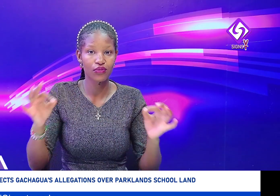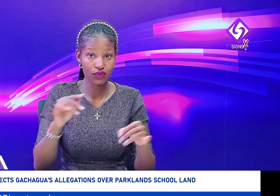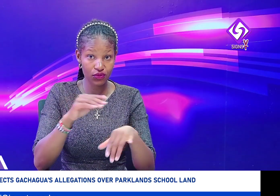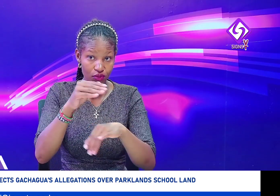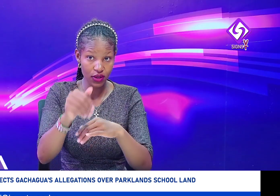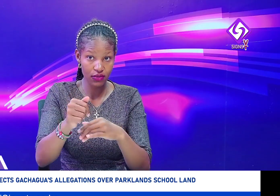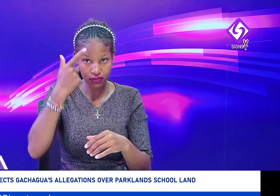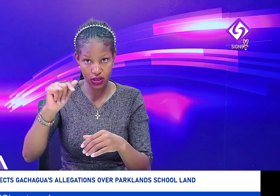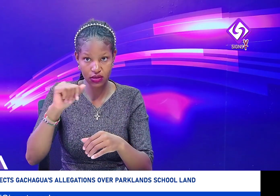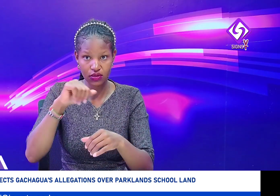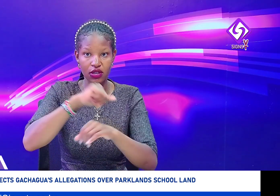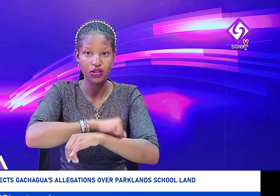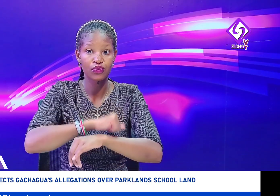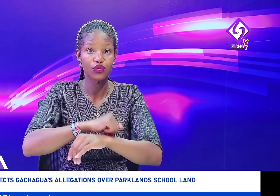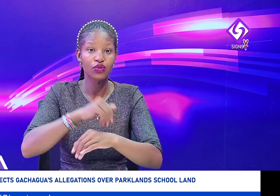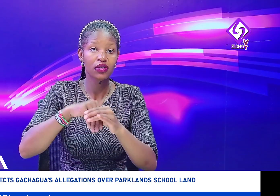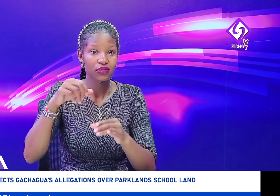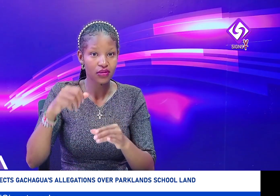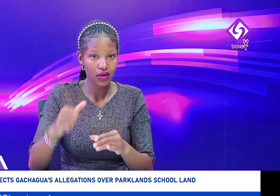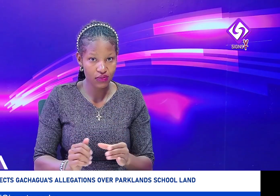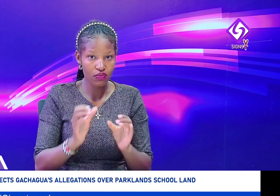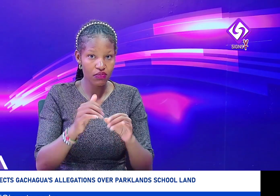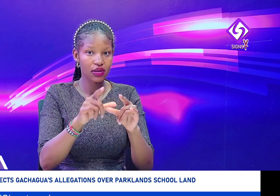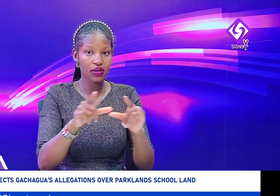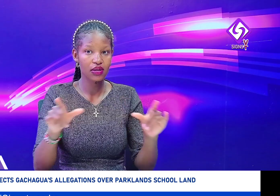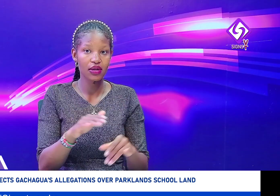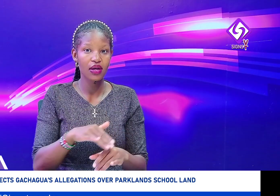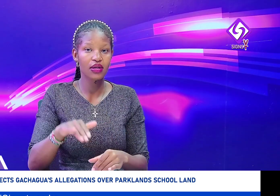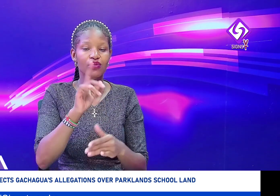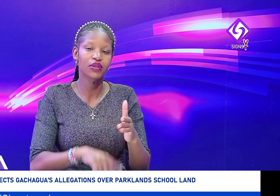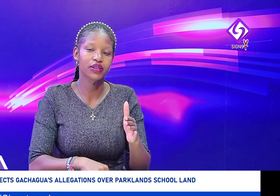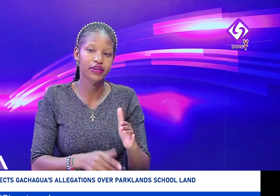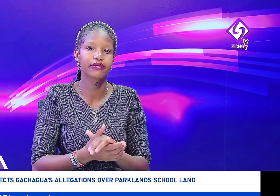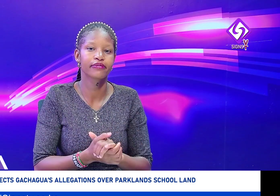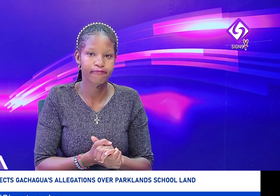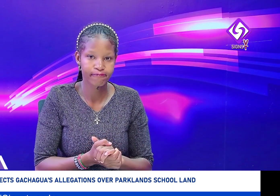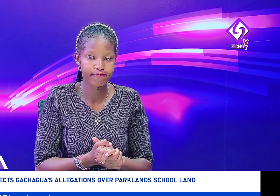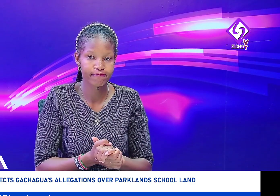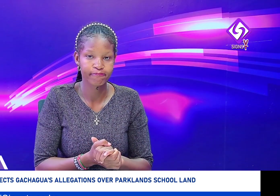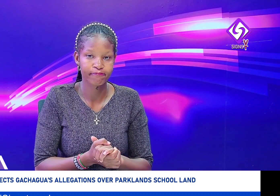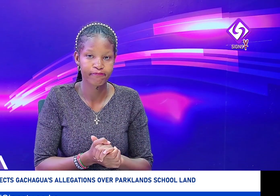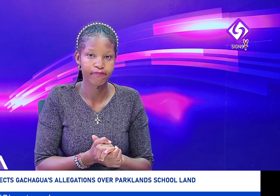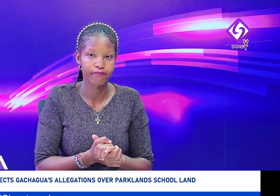to a public school in the Parklands area, describing the statements as entirely false